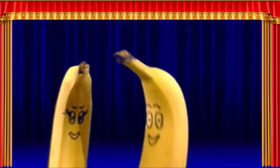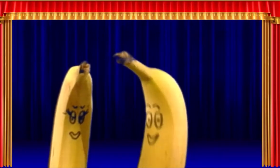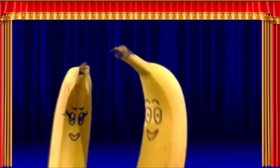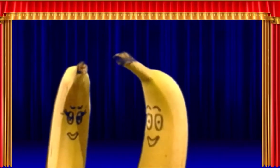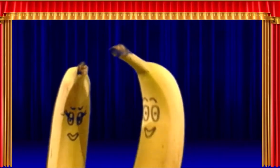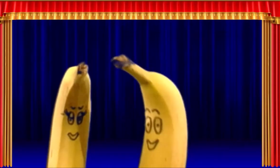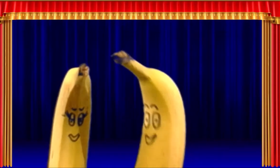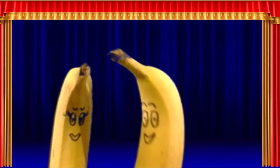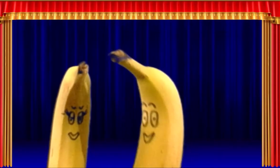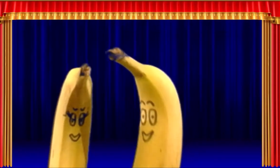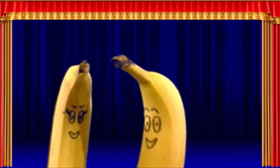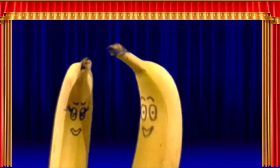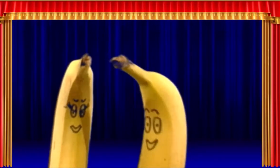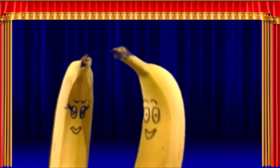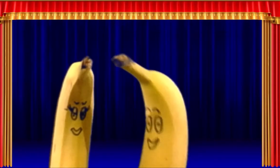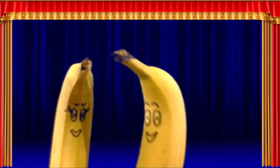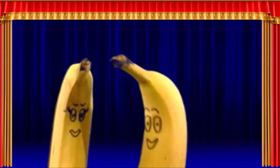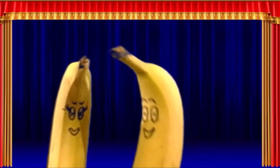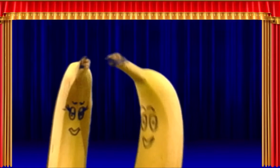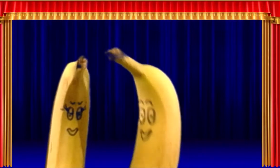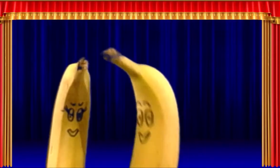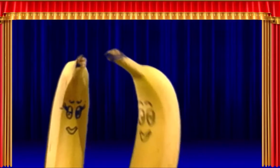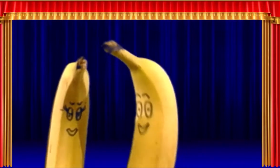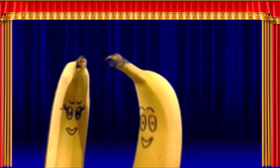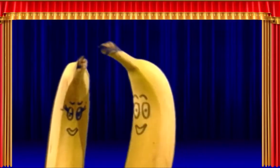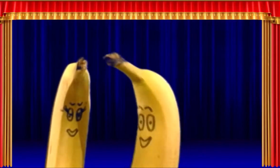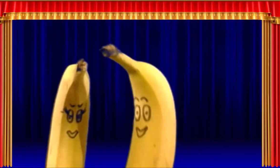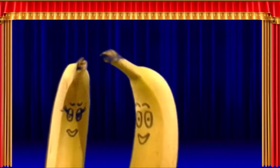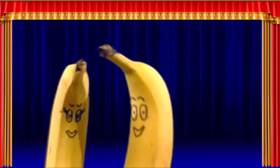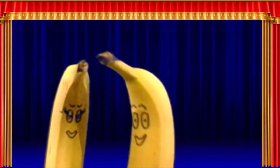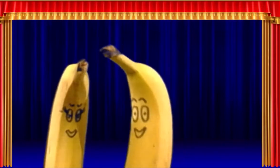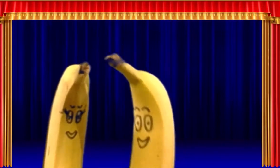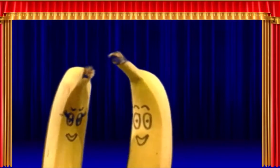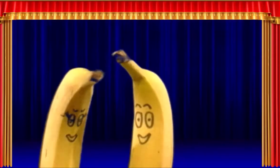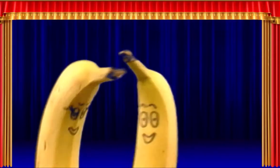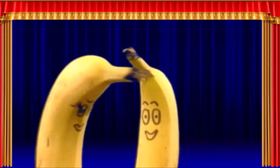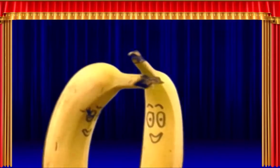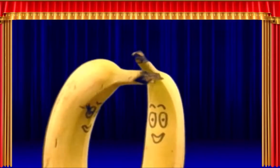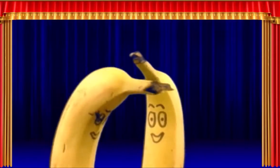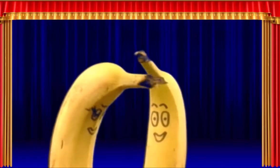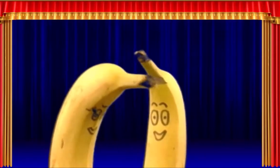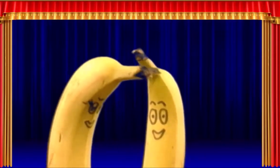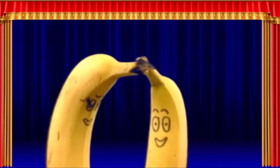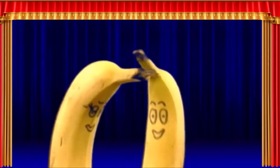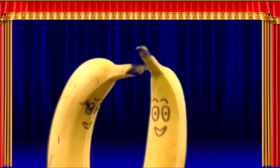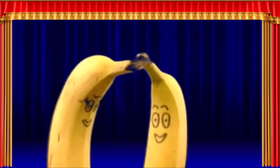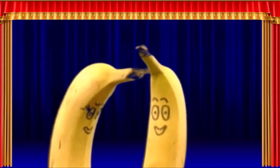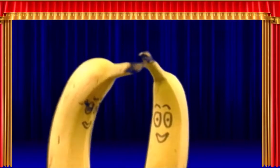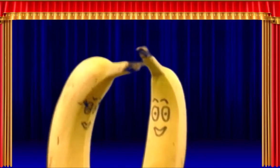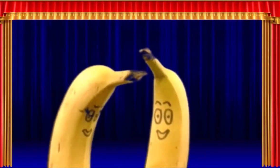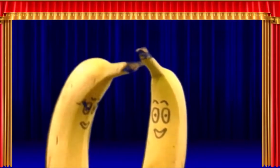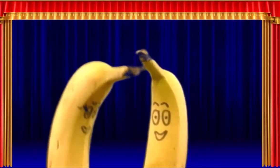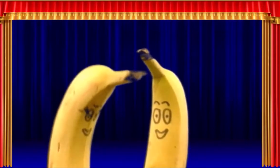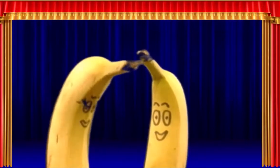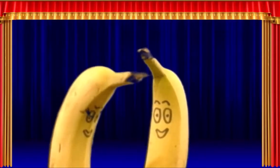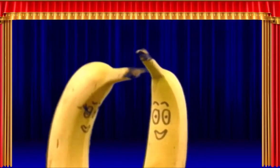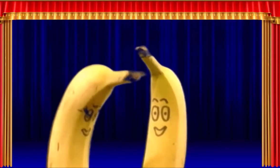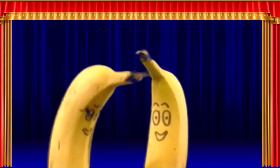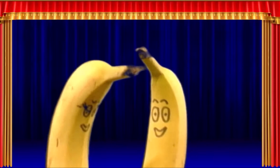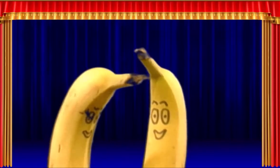What is called when a cat wins a dog show? I don't know. What is it called when a cat wins a